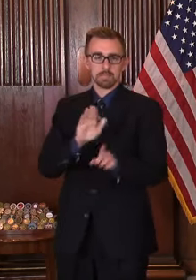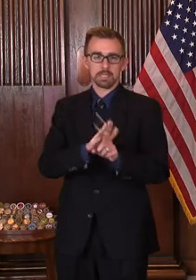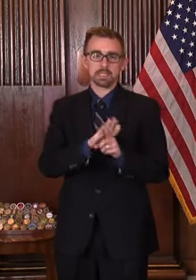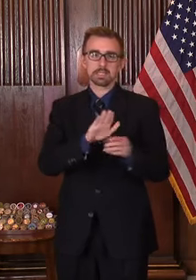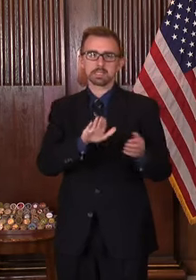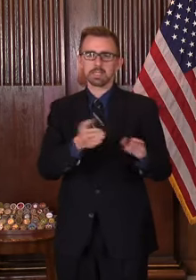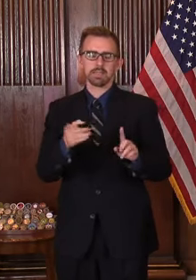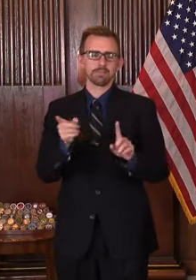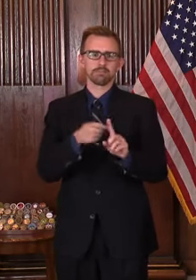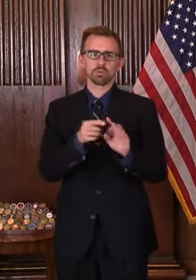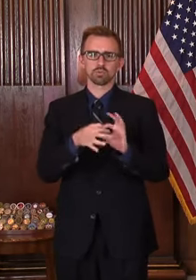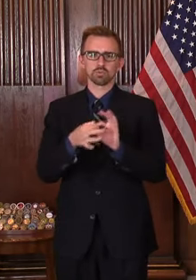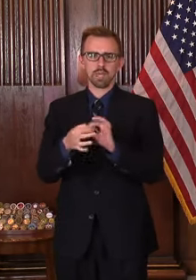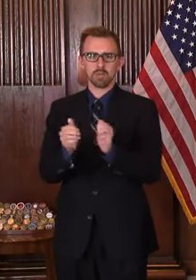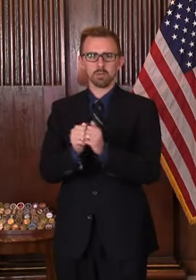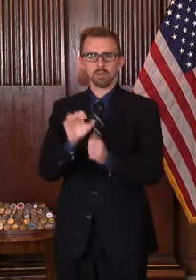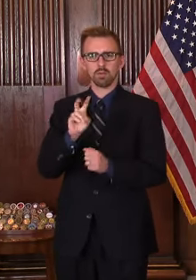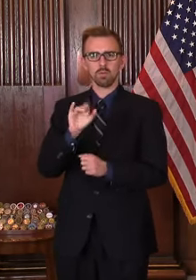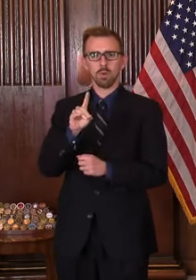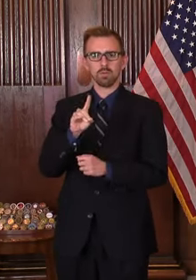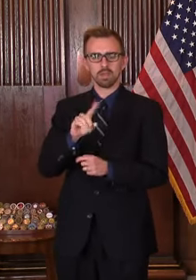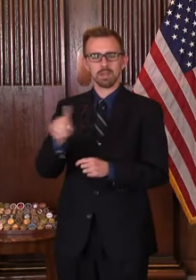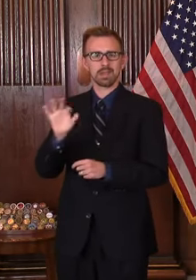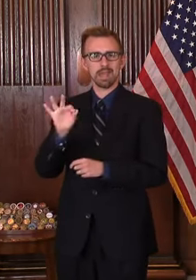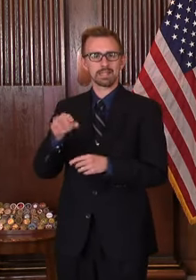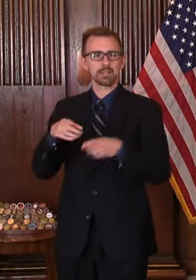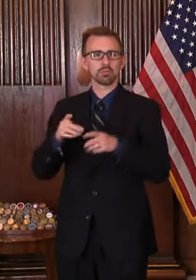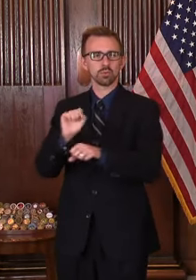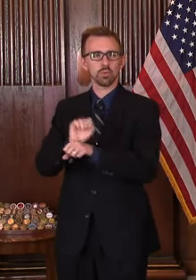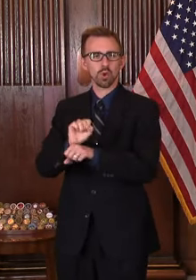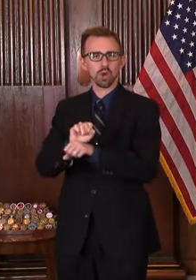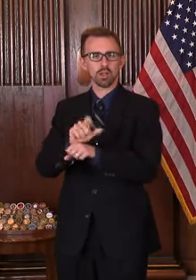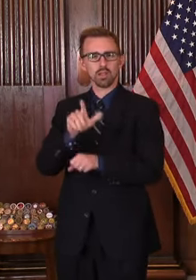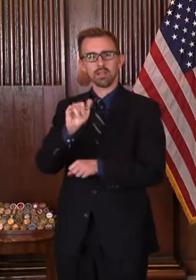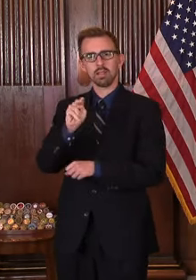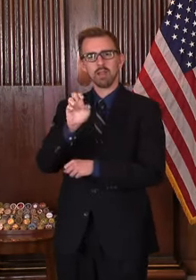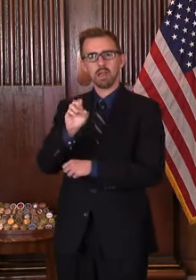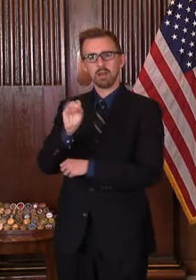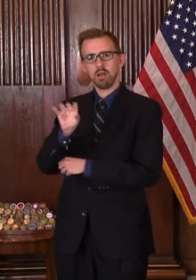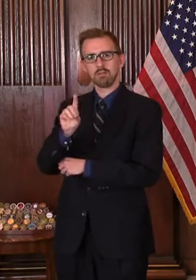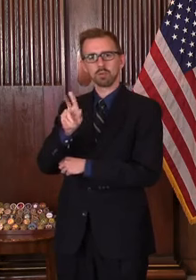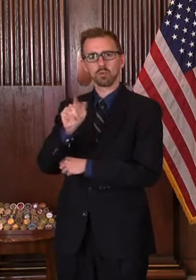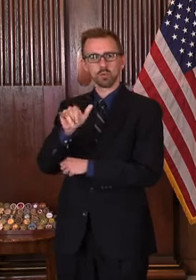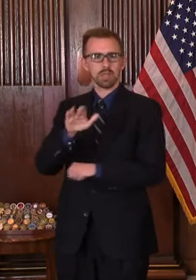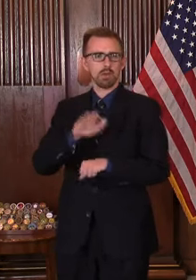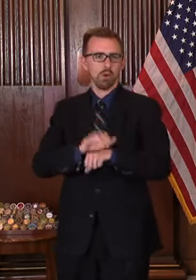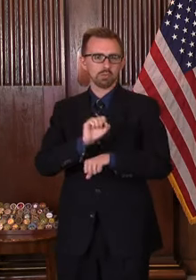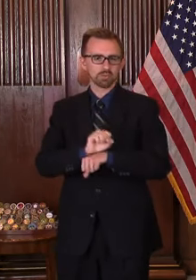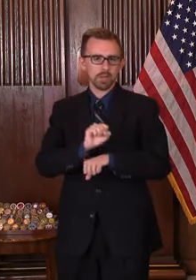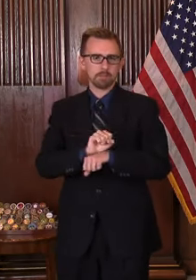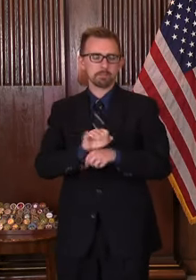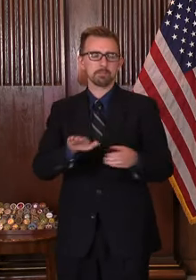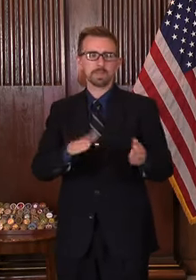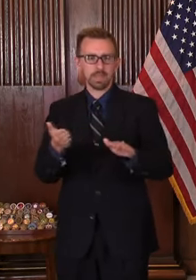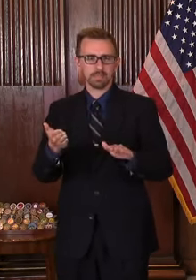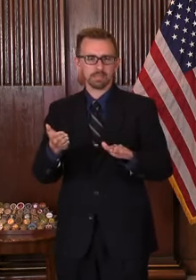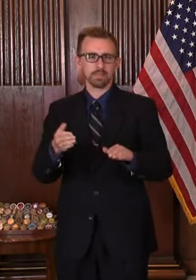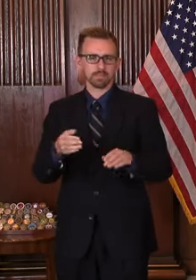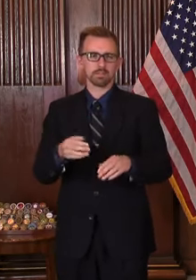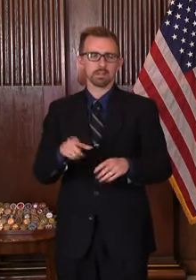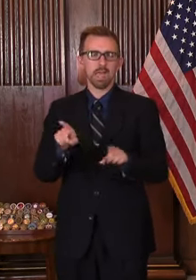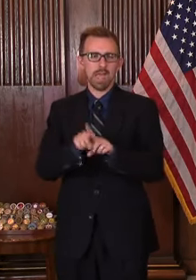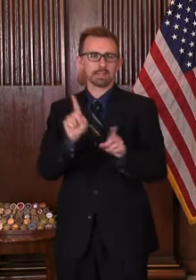known COVID-19 line of duty death of a first responder in the state of Missouri. In the face